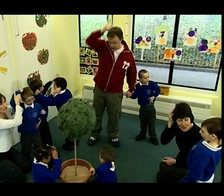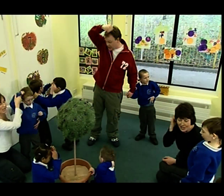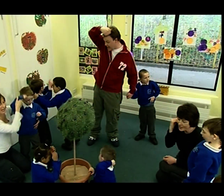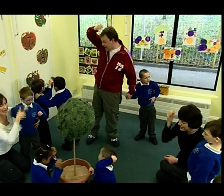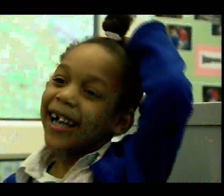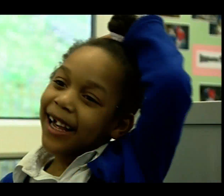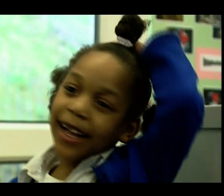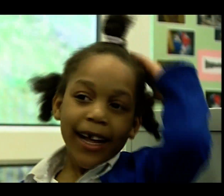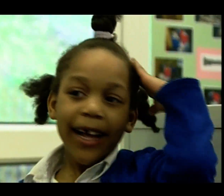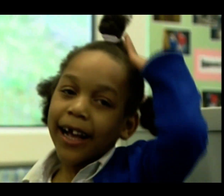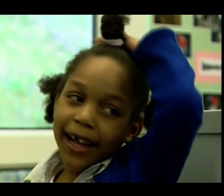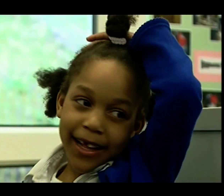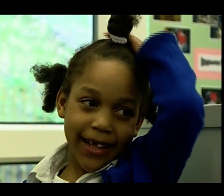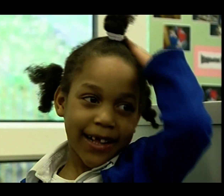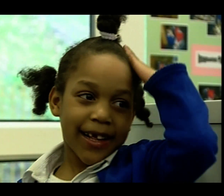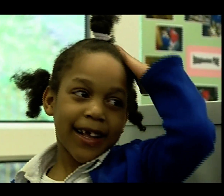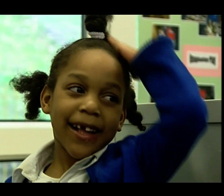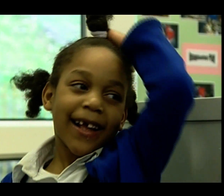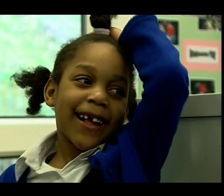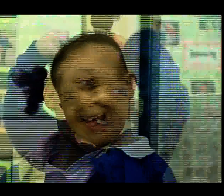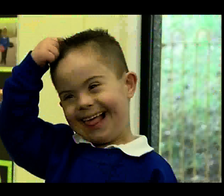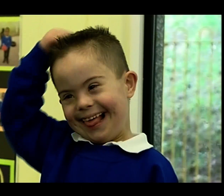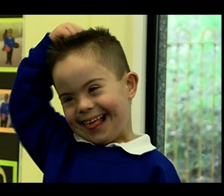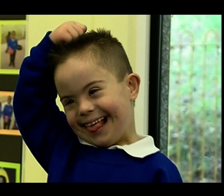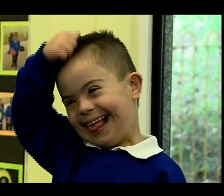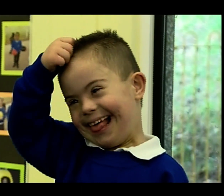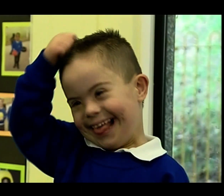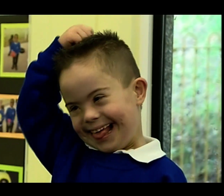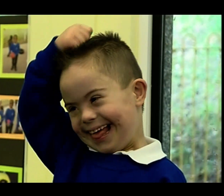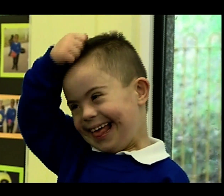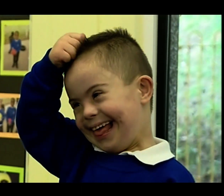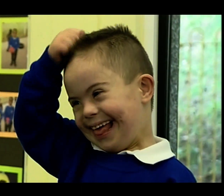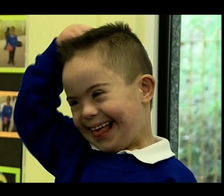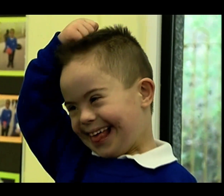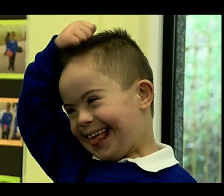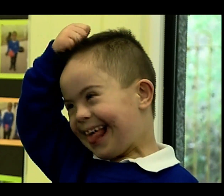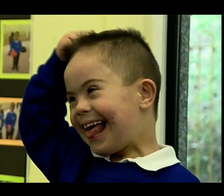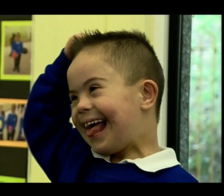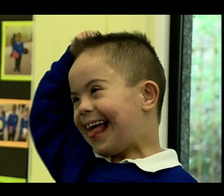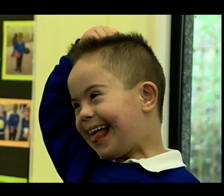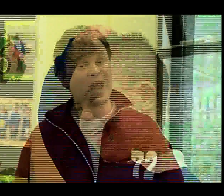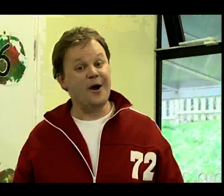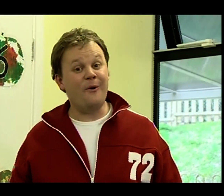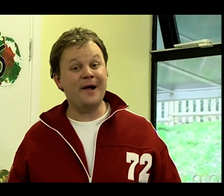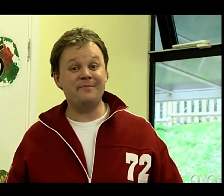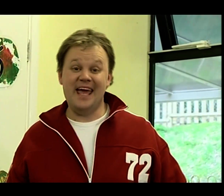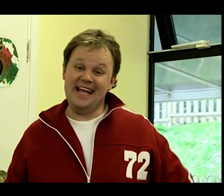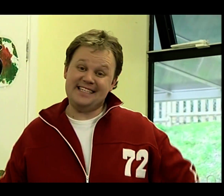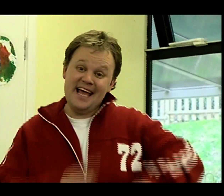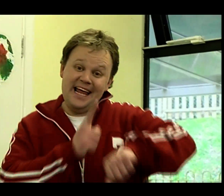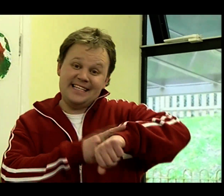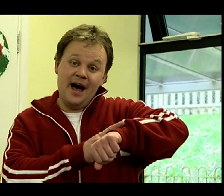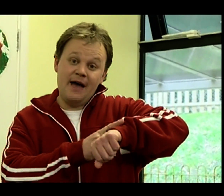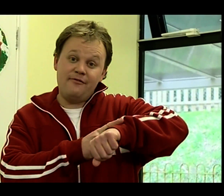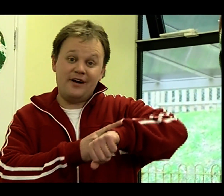hair. This is the way we brush our hair on a cold and frosty morning. Well, it's nearly time for us to